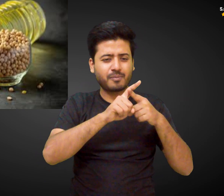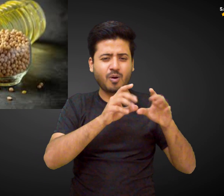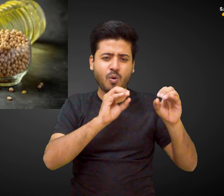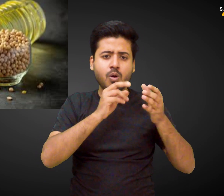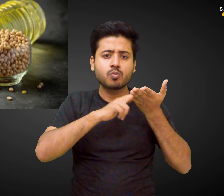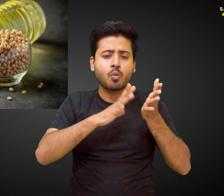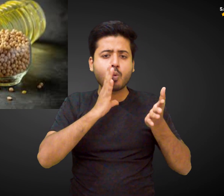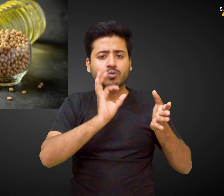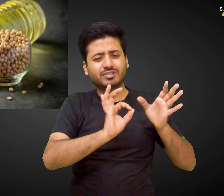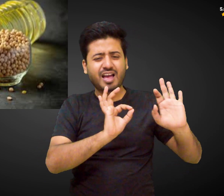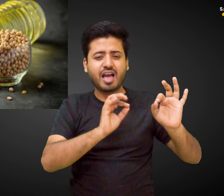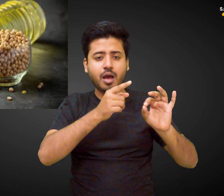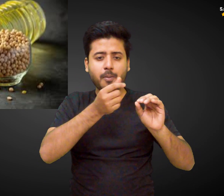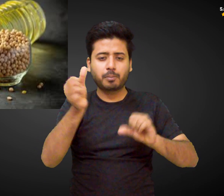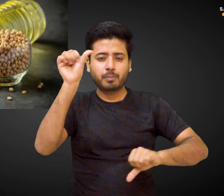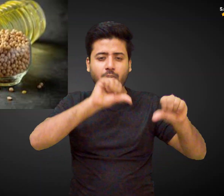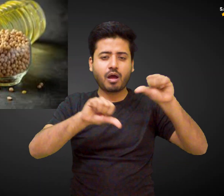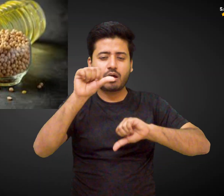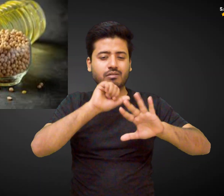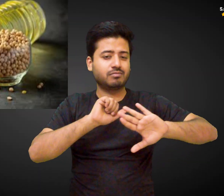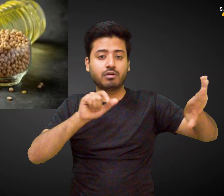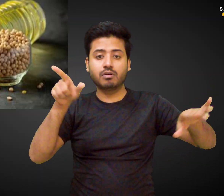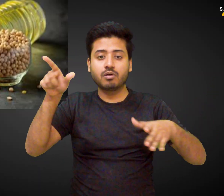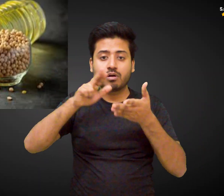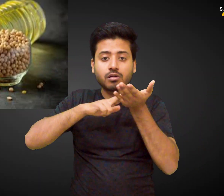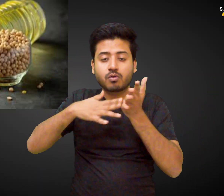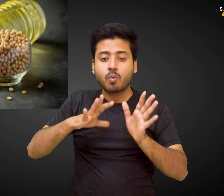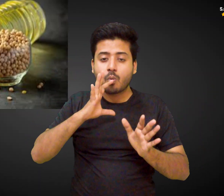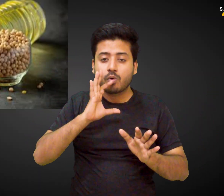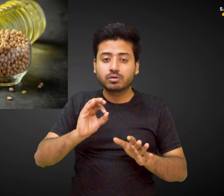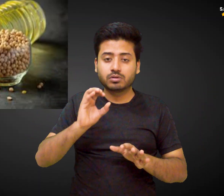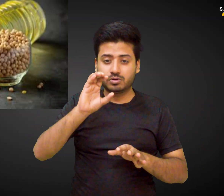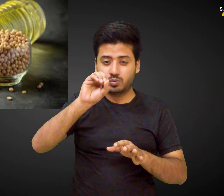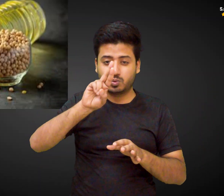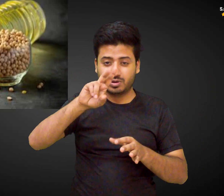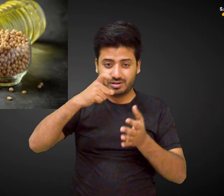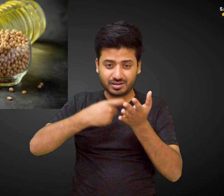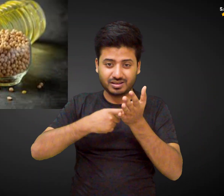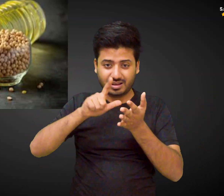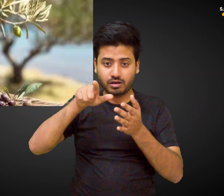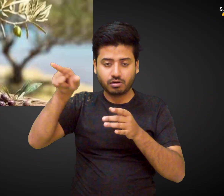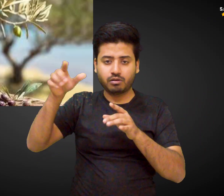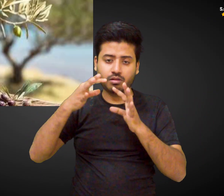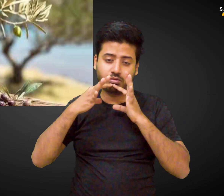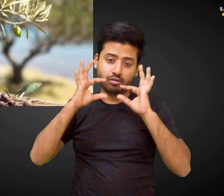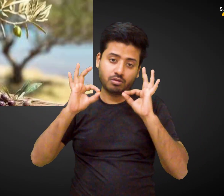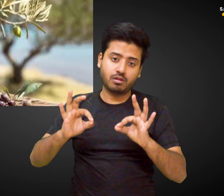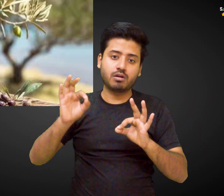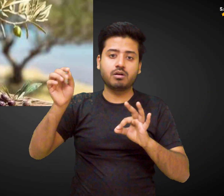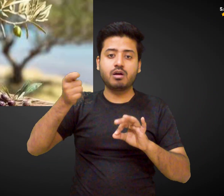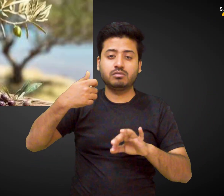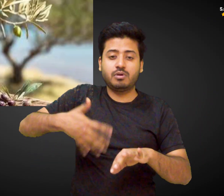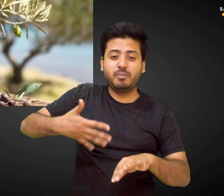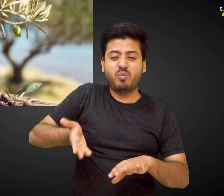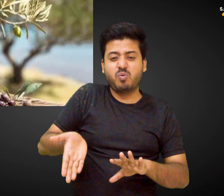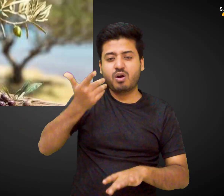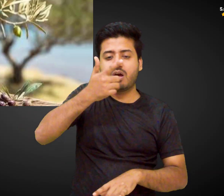Soybean oil is not inherently fake or cheap, but its potential health risks depend on factors like a lack of balance with omega-3s